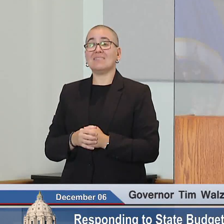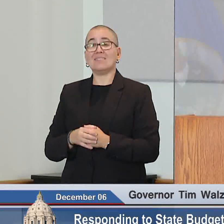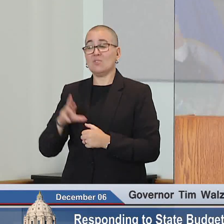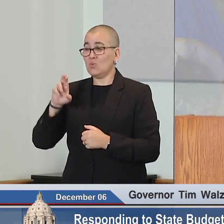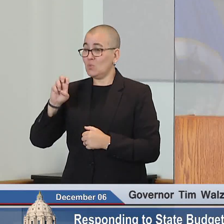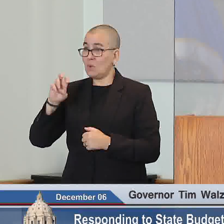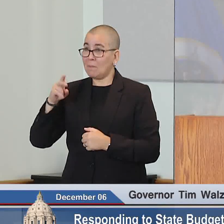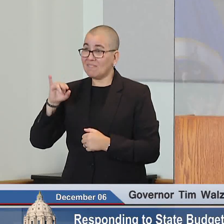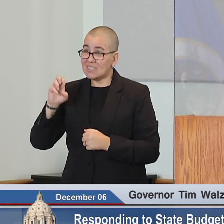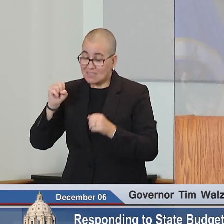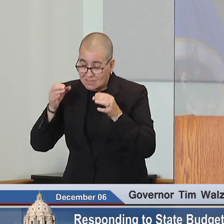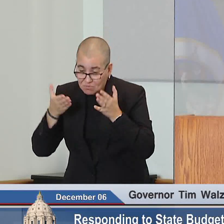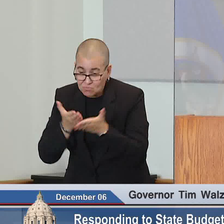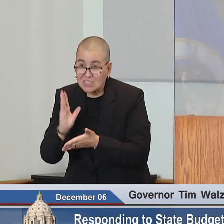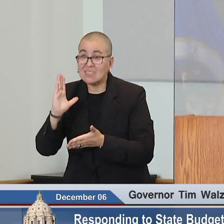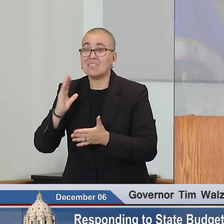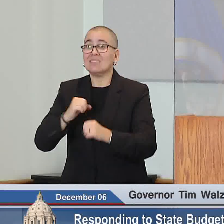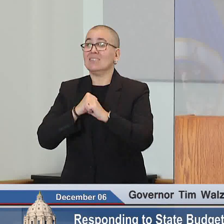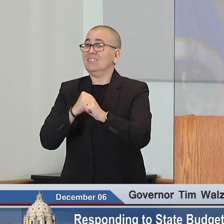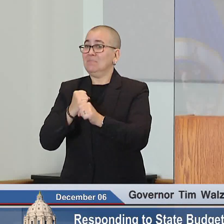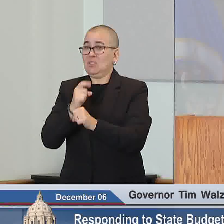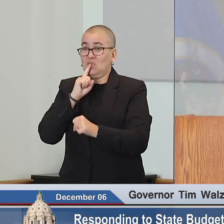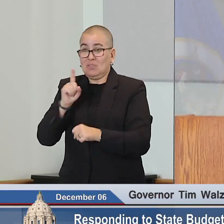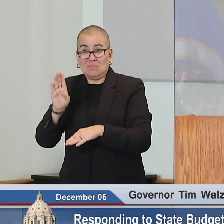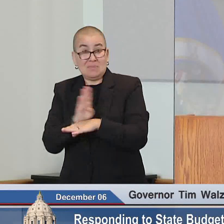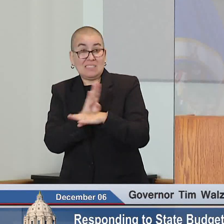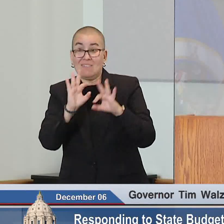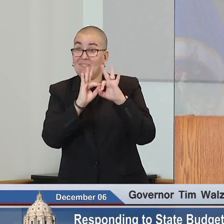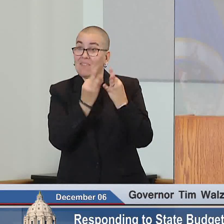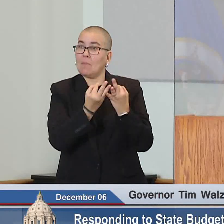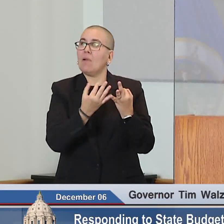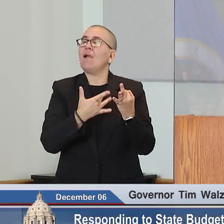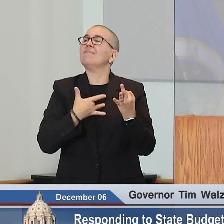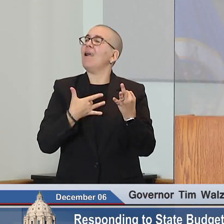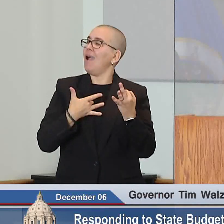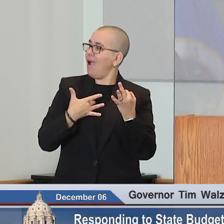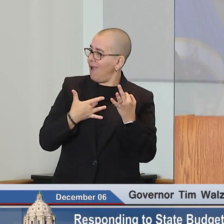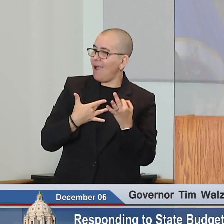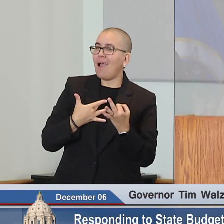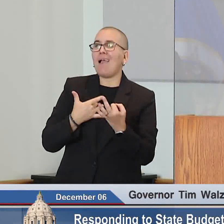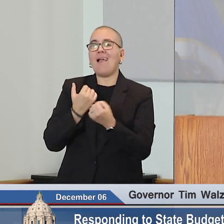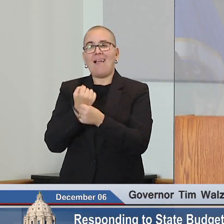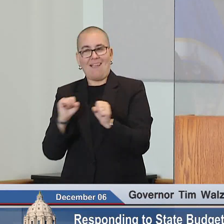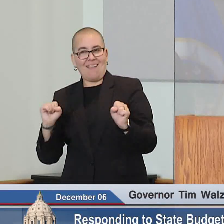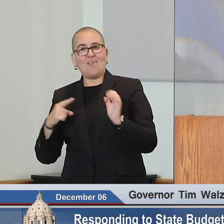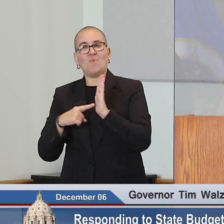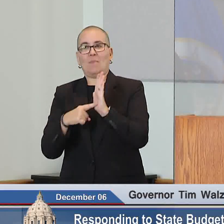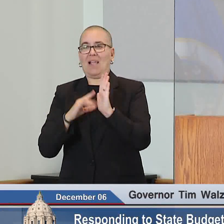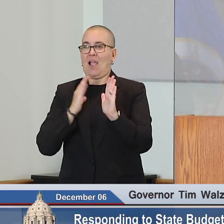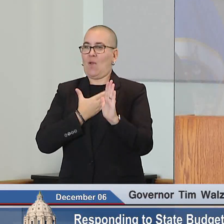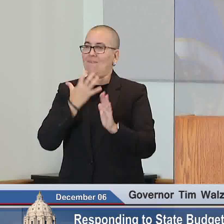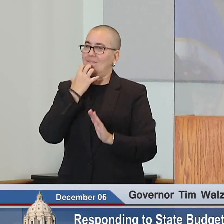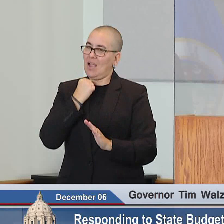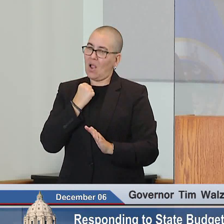families are thinking about relocating, those are things we can do. And then I think always staying welcoming to our immigrant and